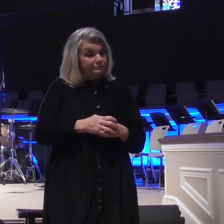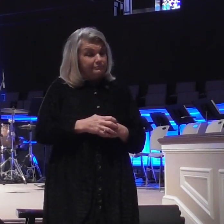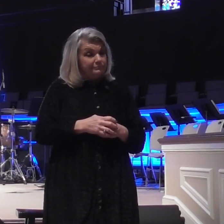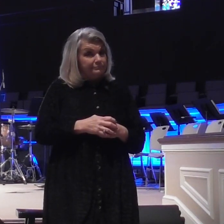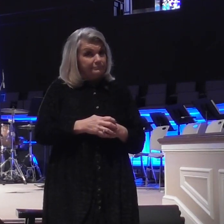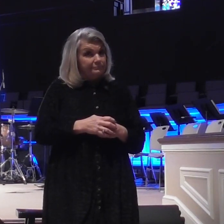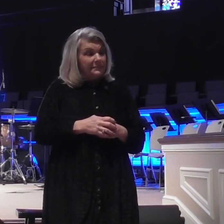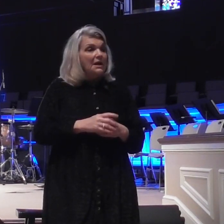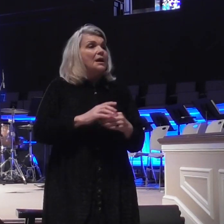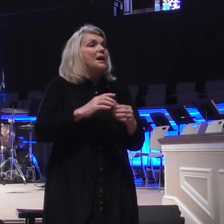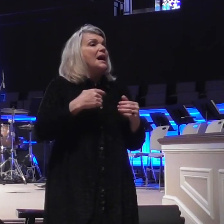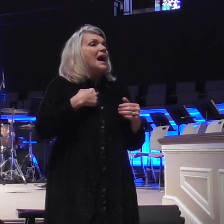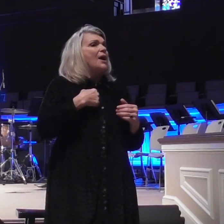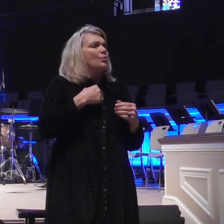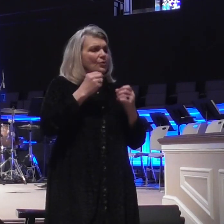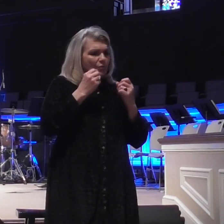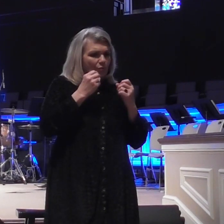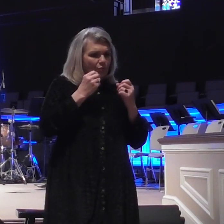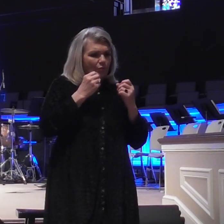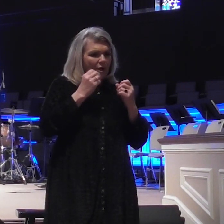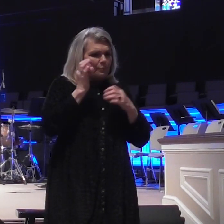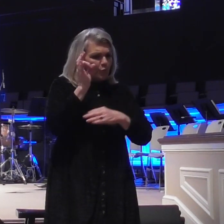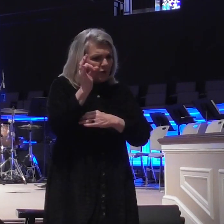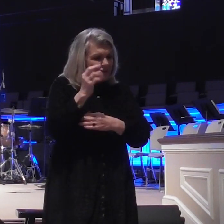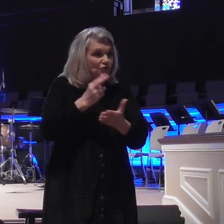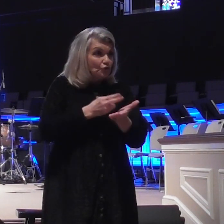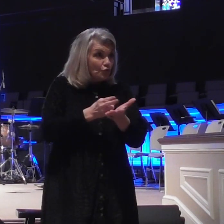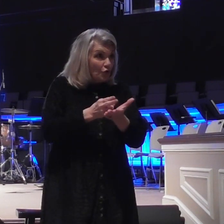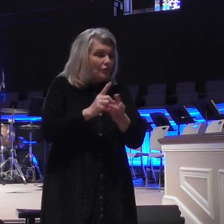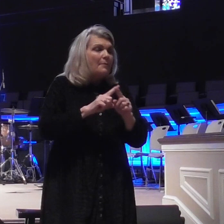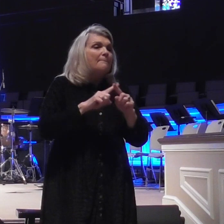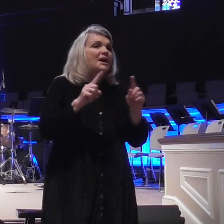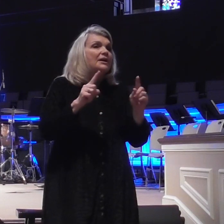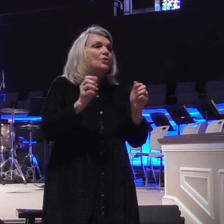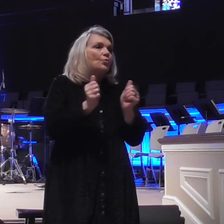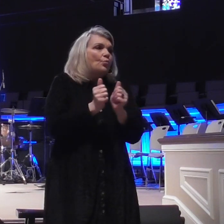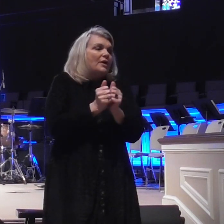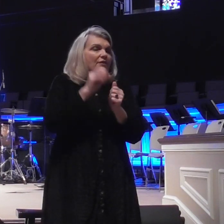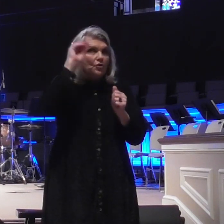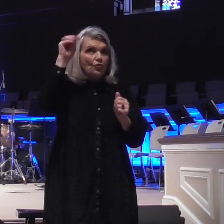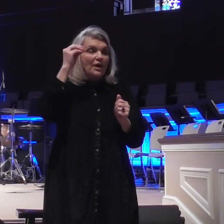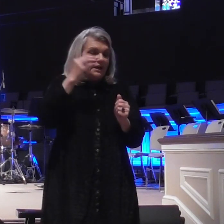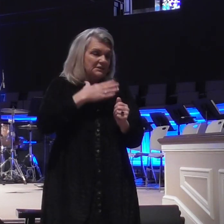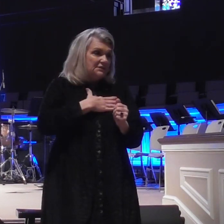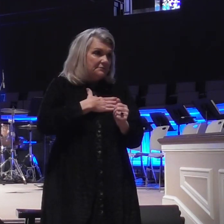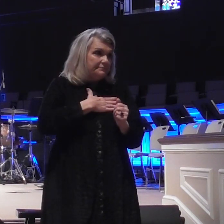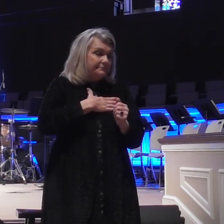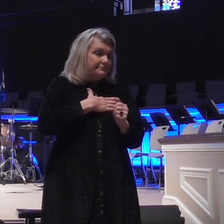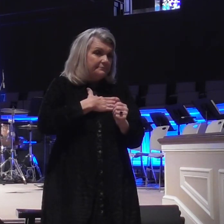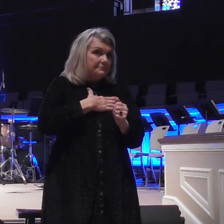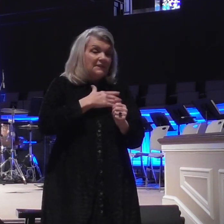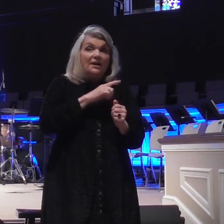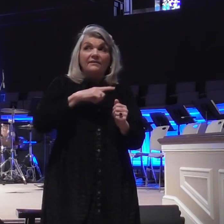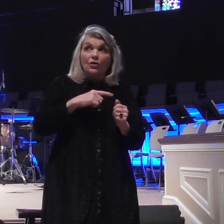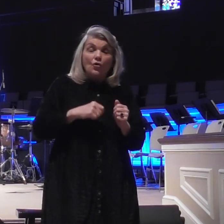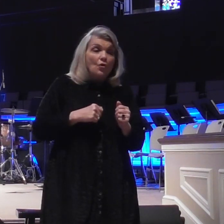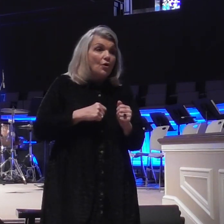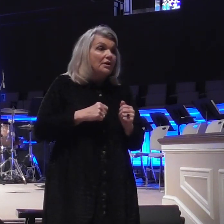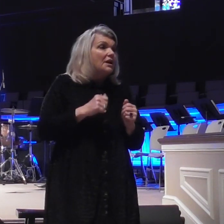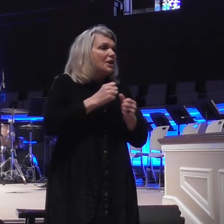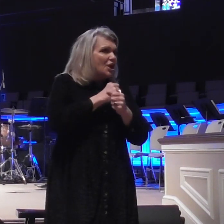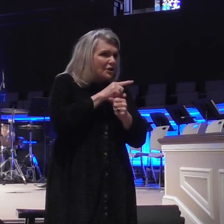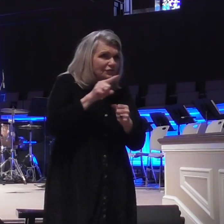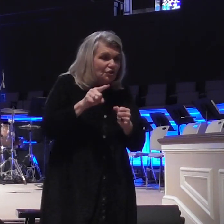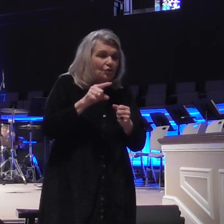but I always want it to be infused with grace. There's a God who loves you, has saved you. How many of you in this room this